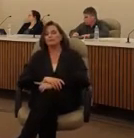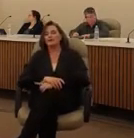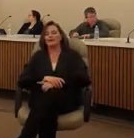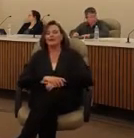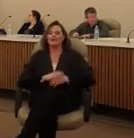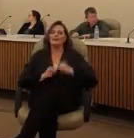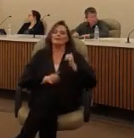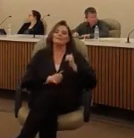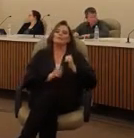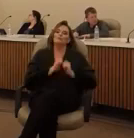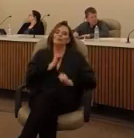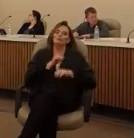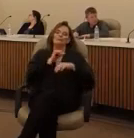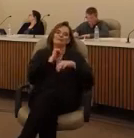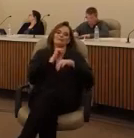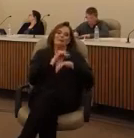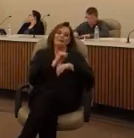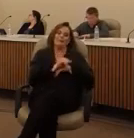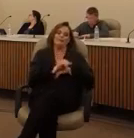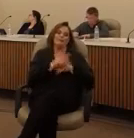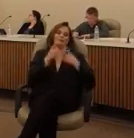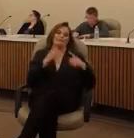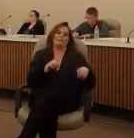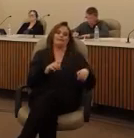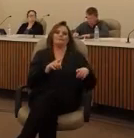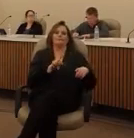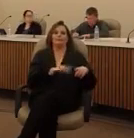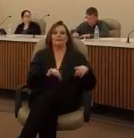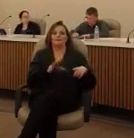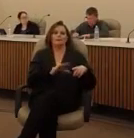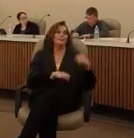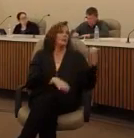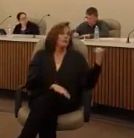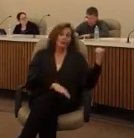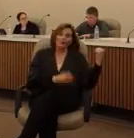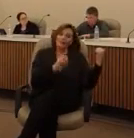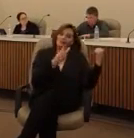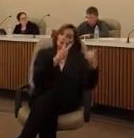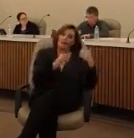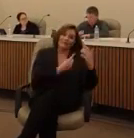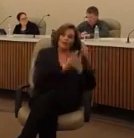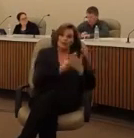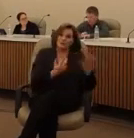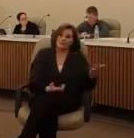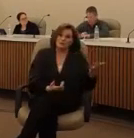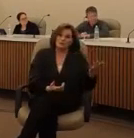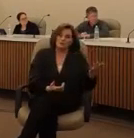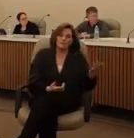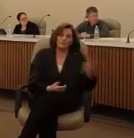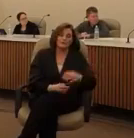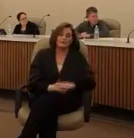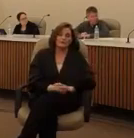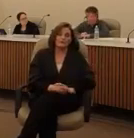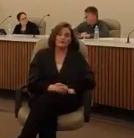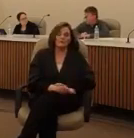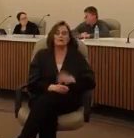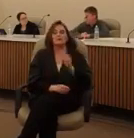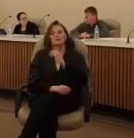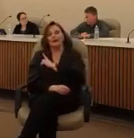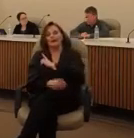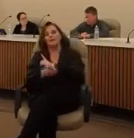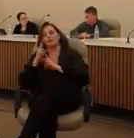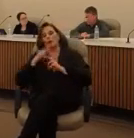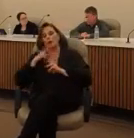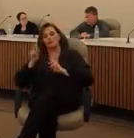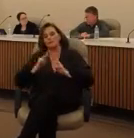think most deliveries are done, people go home, Well, if they get 12 hours, that should be enough. So we- 8 to 8. So Yeah. I'm hearing a couple